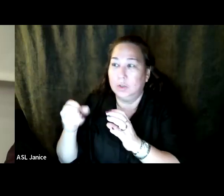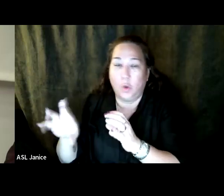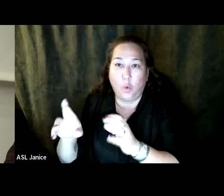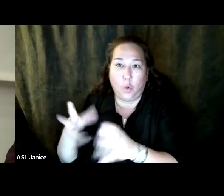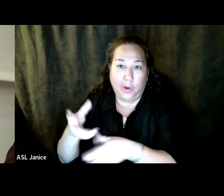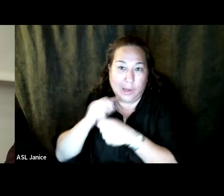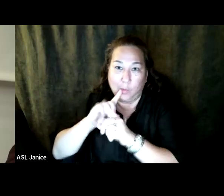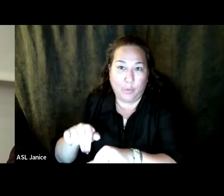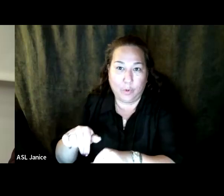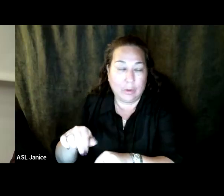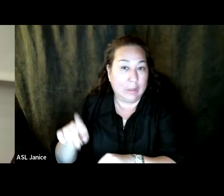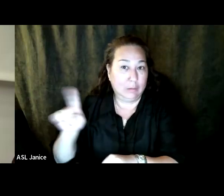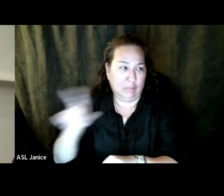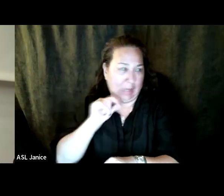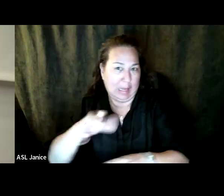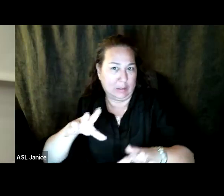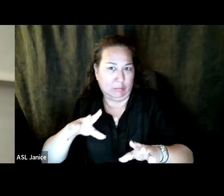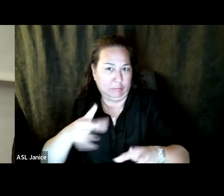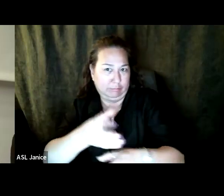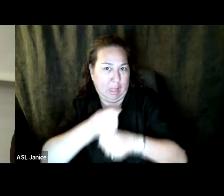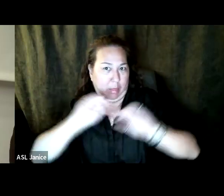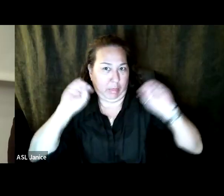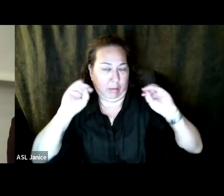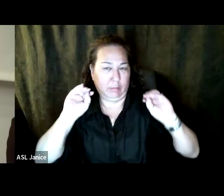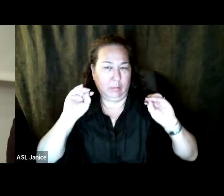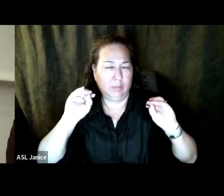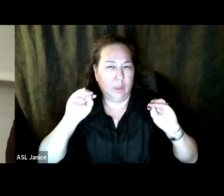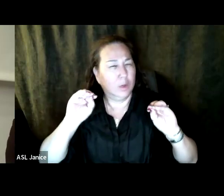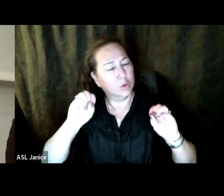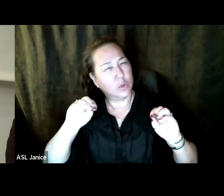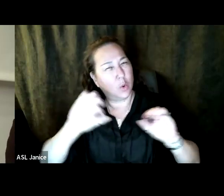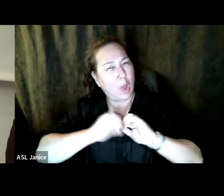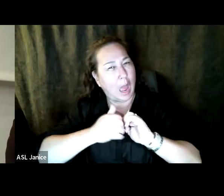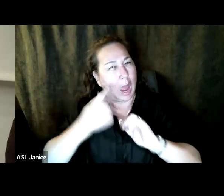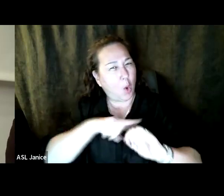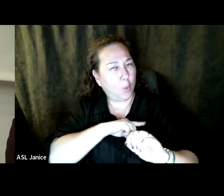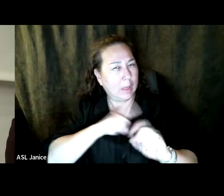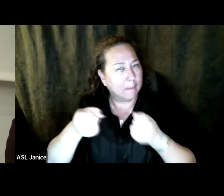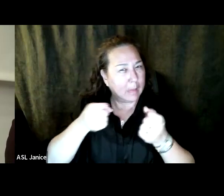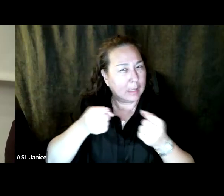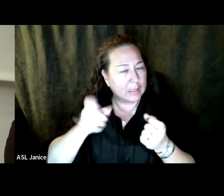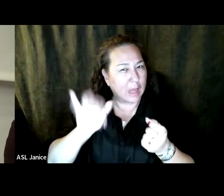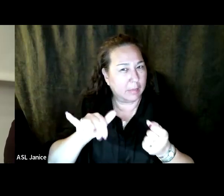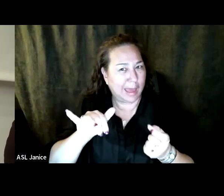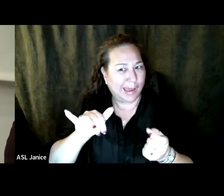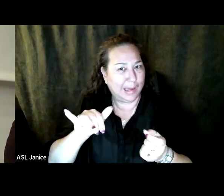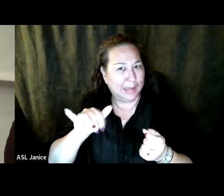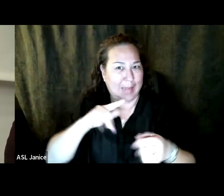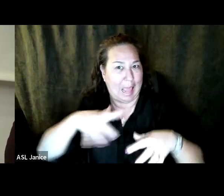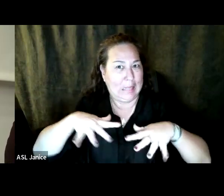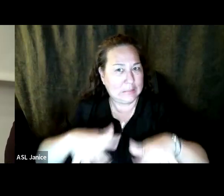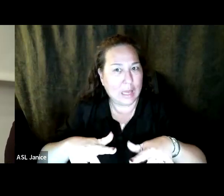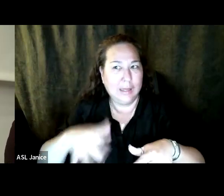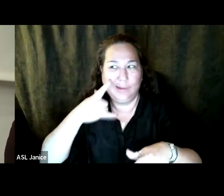right now, he hasn't received anything. So I'm just wondering, like, how are we managing the anxiety that we are, in a